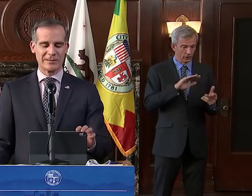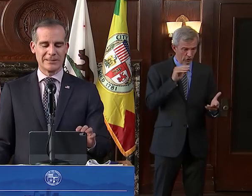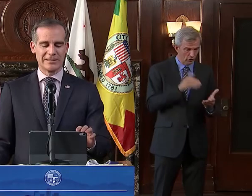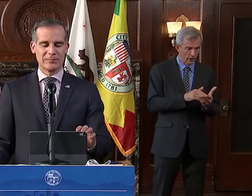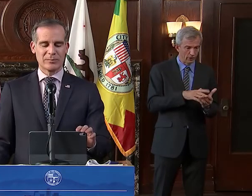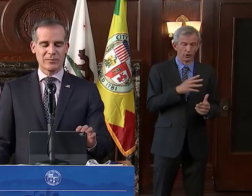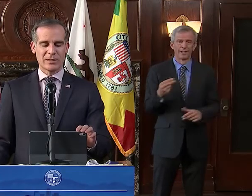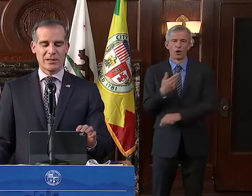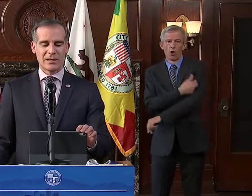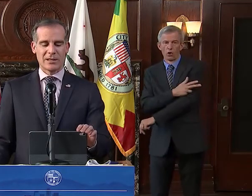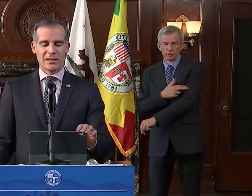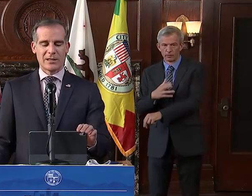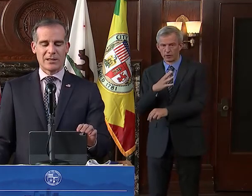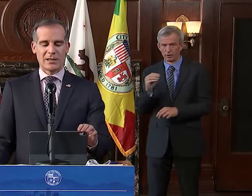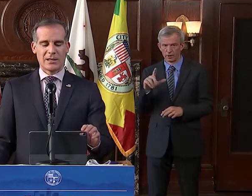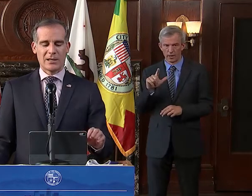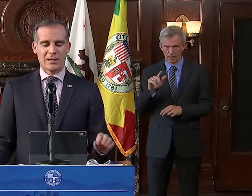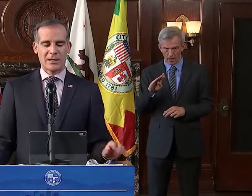labs.